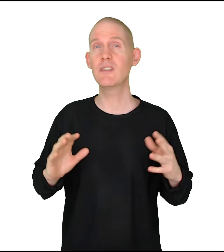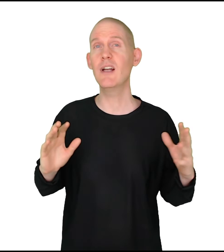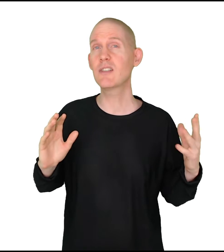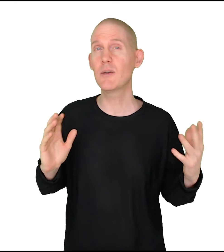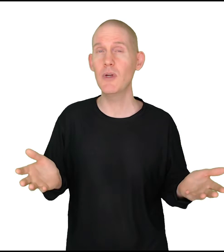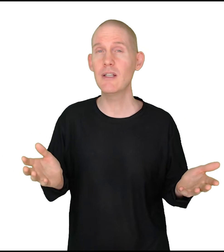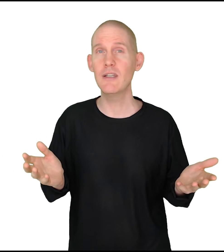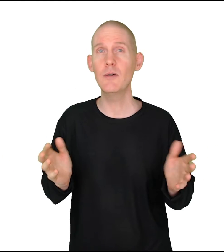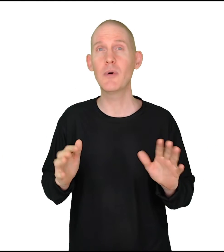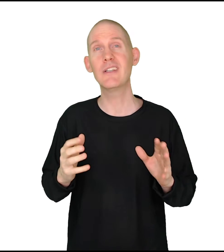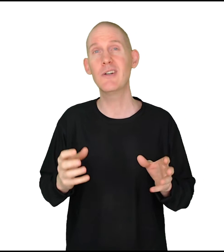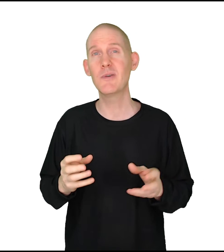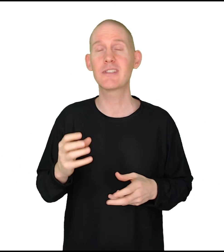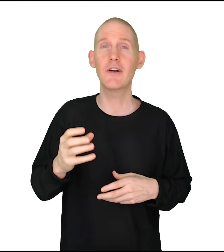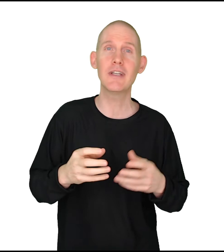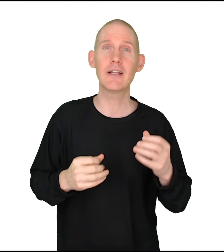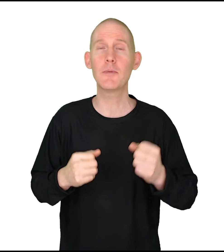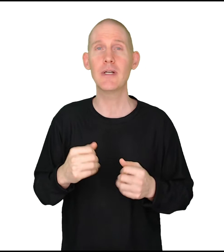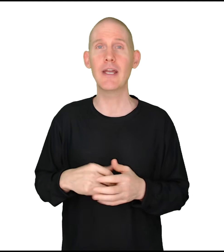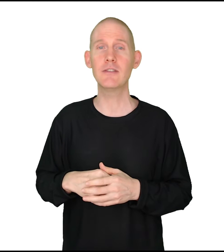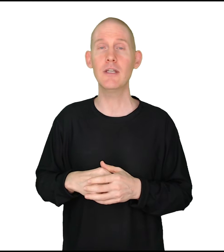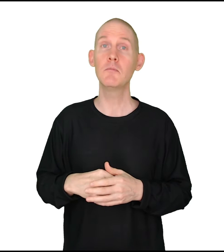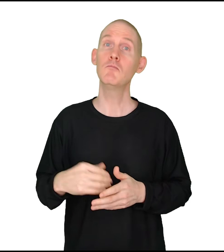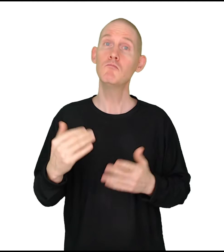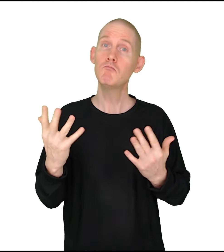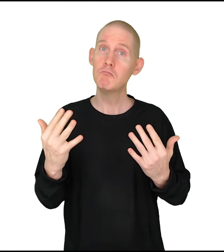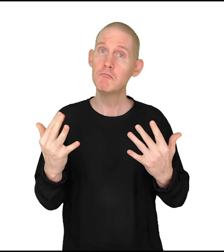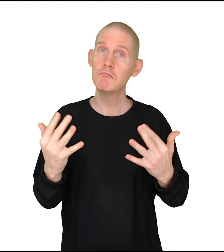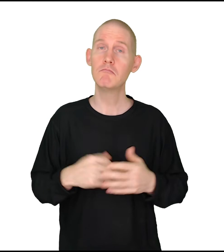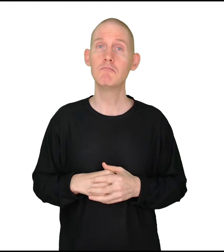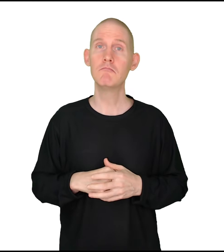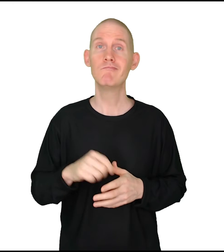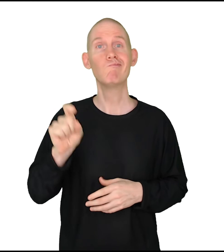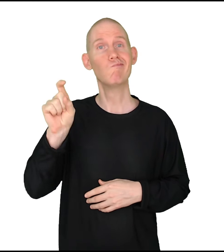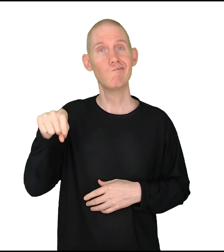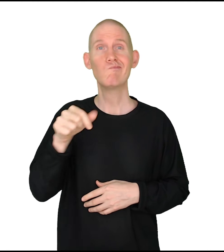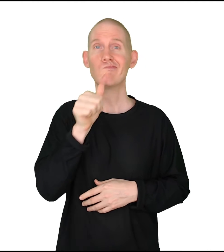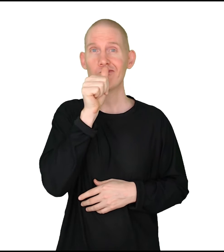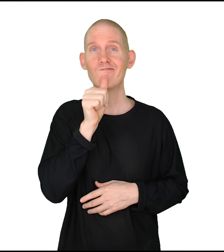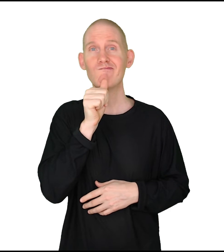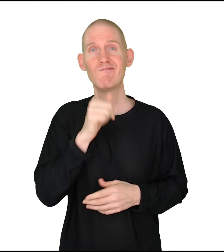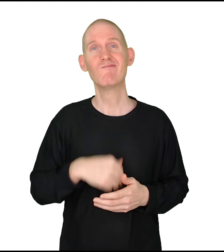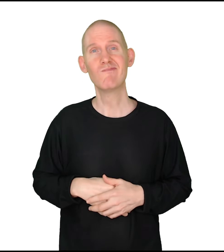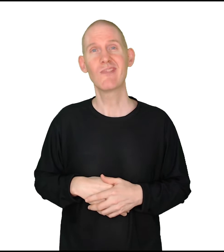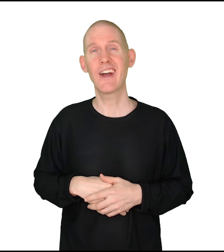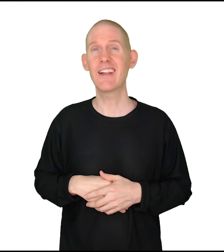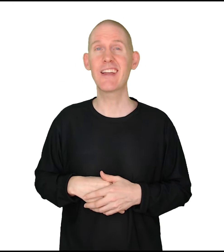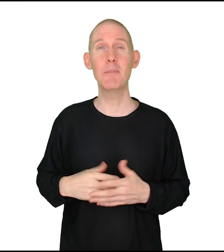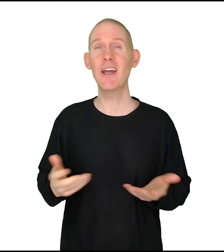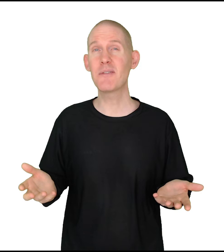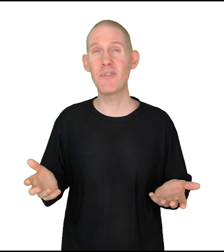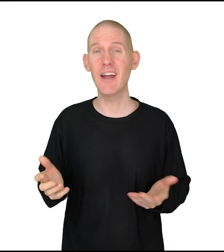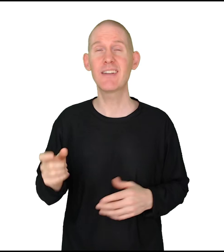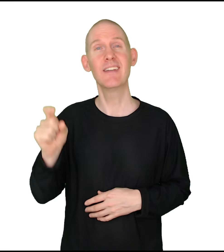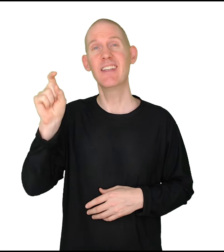Wait, must, patient. All right, so in English, wait. You have to be patient, or you got to be patient. Well, in